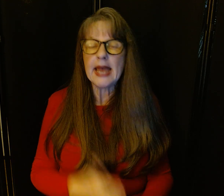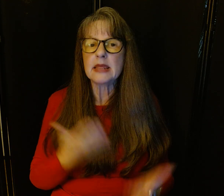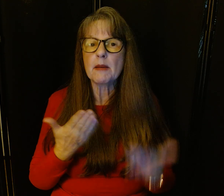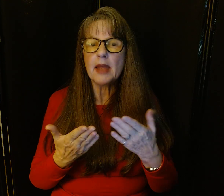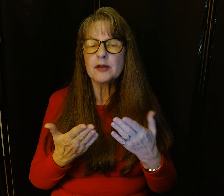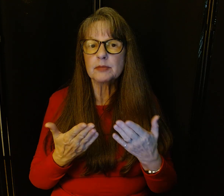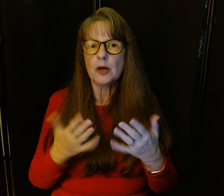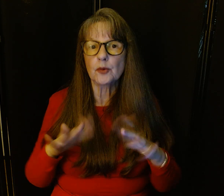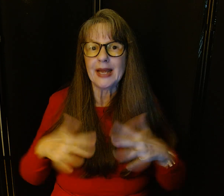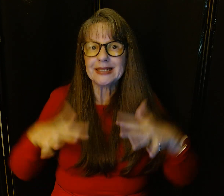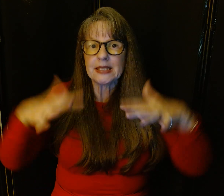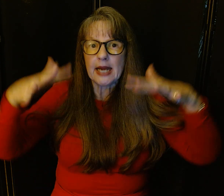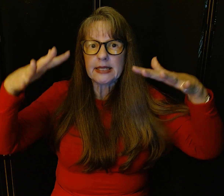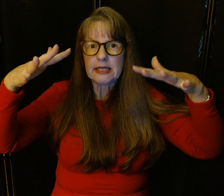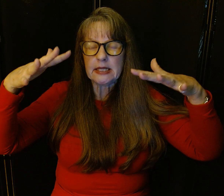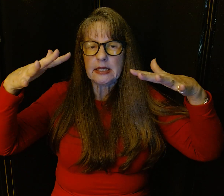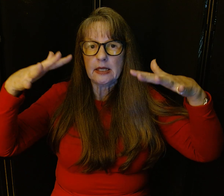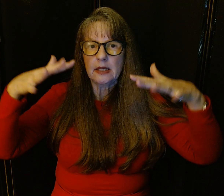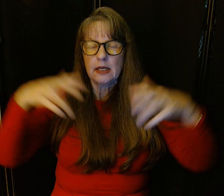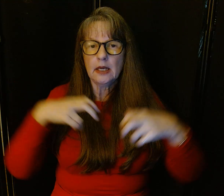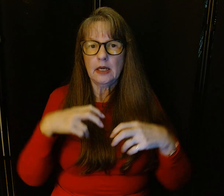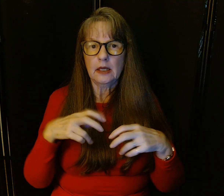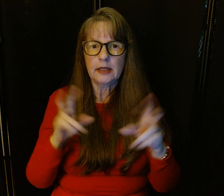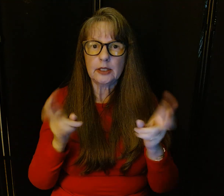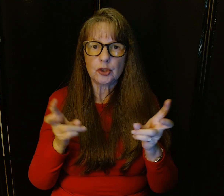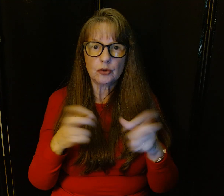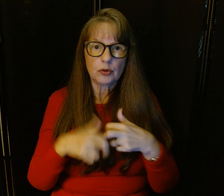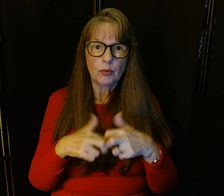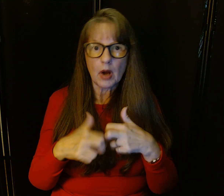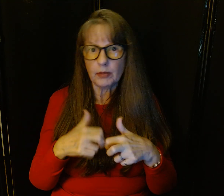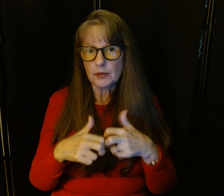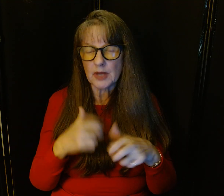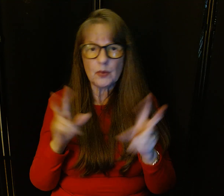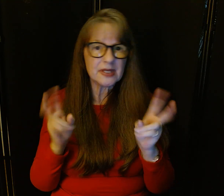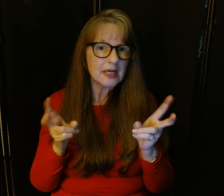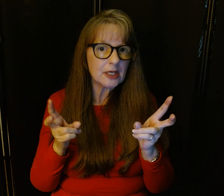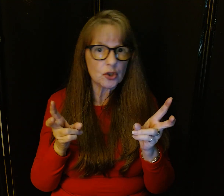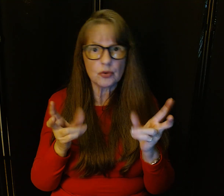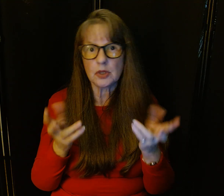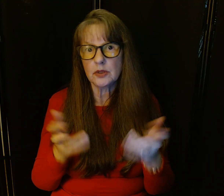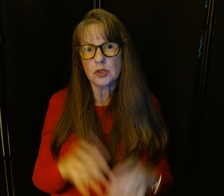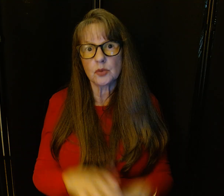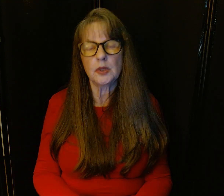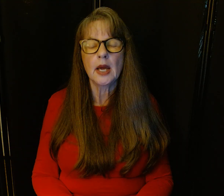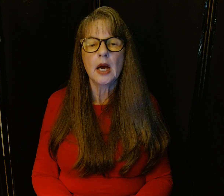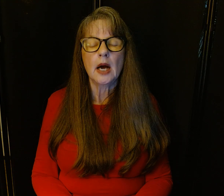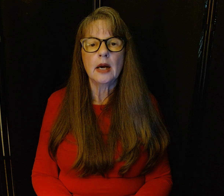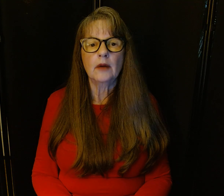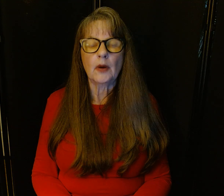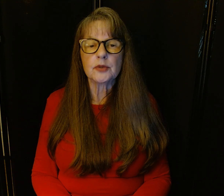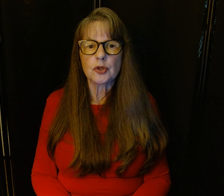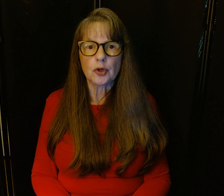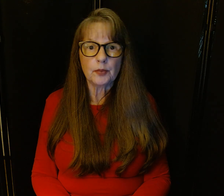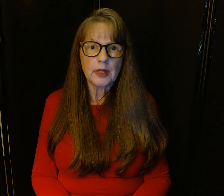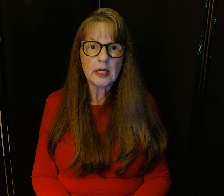maybe have some other anxiety issues or problems. I wouldn't say issues on this one. If I was interpreting it,